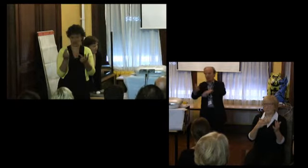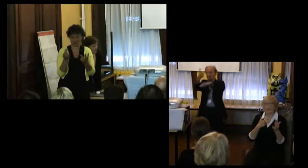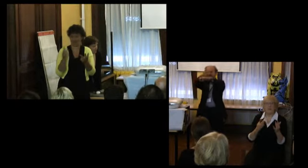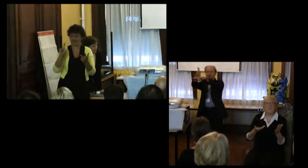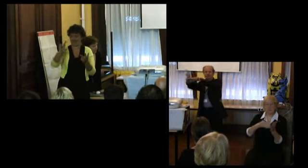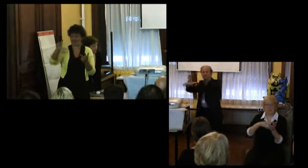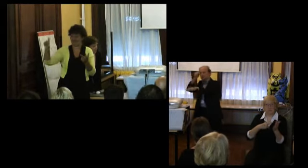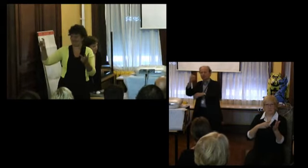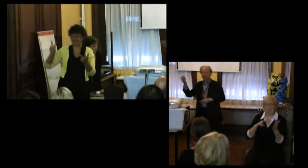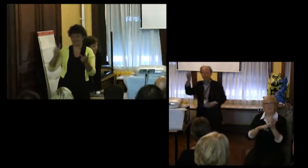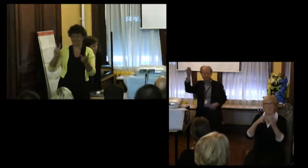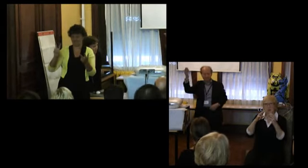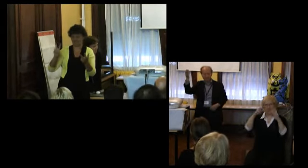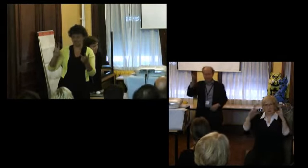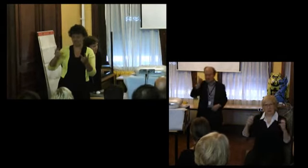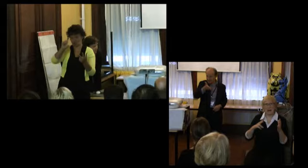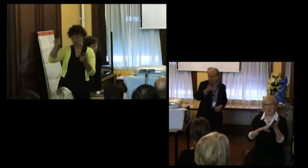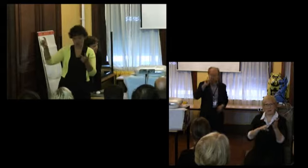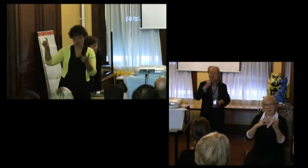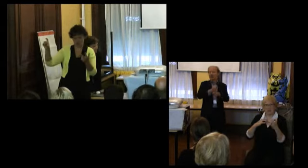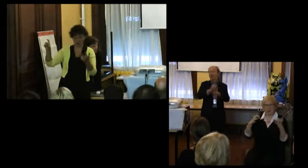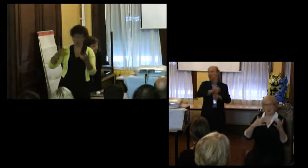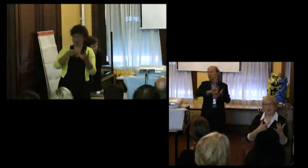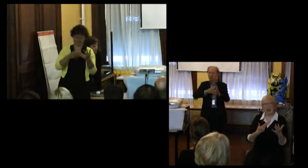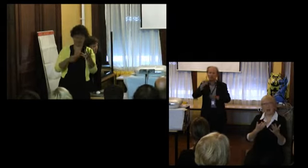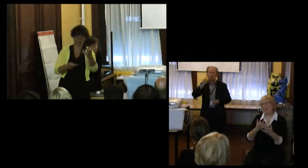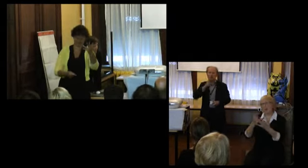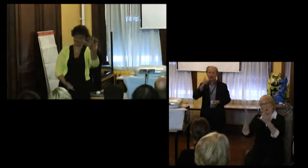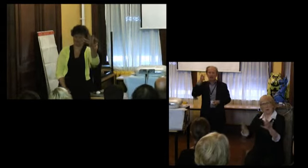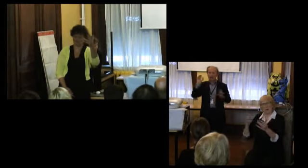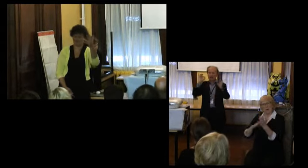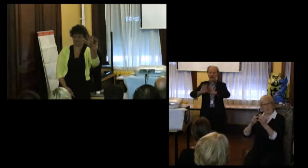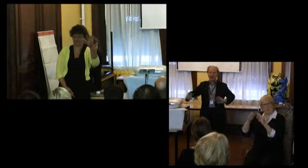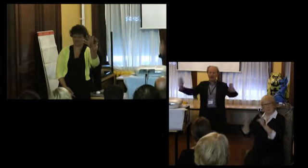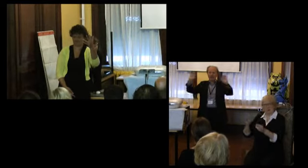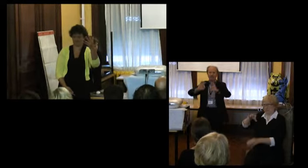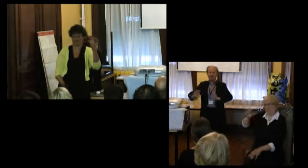Versailles, and a lot of other museums. I love the museums.